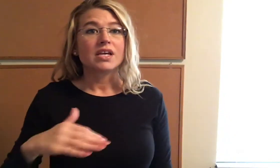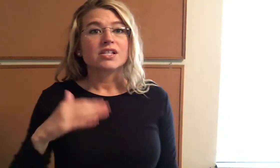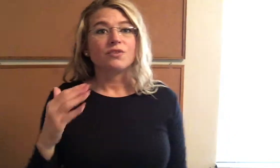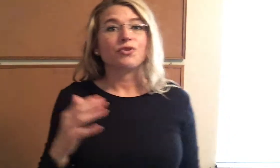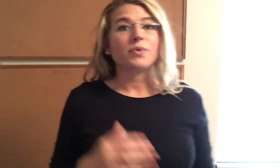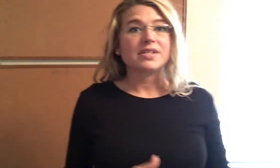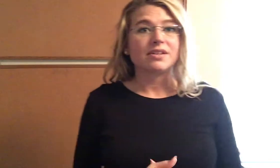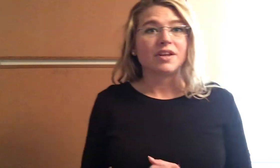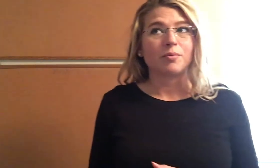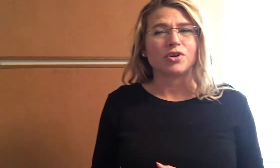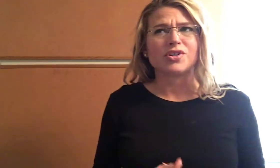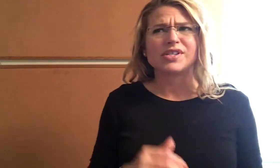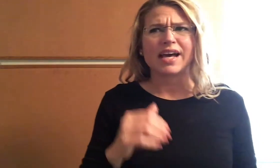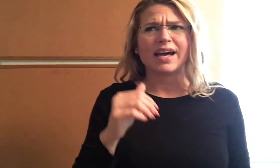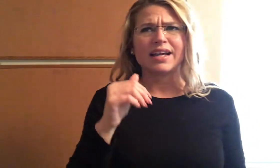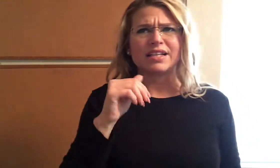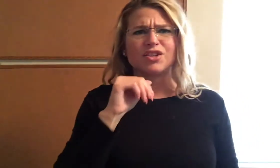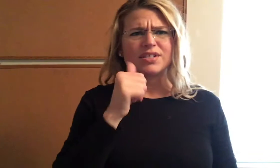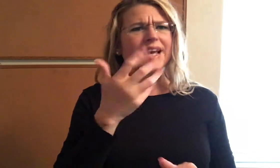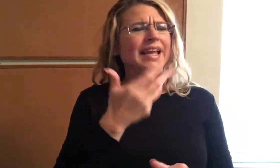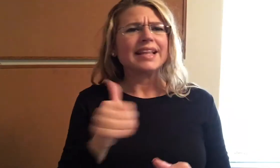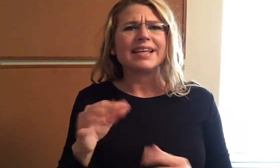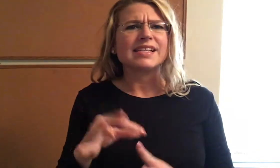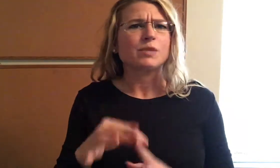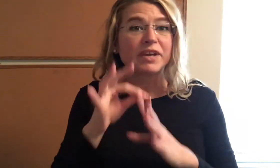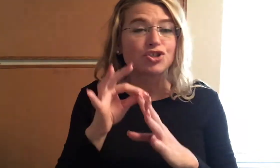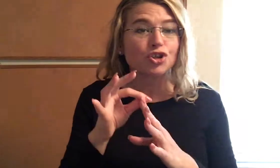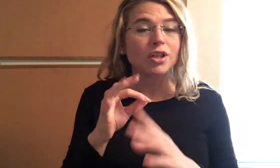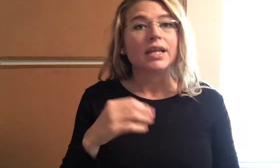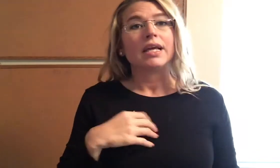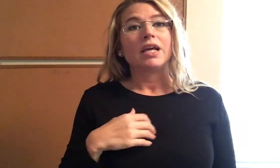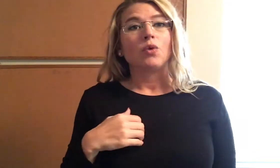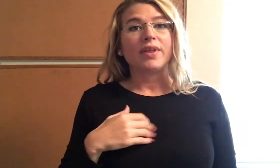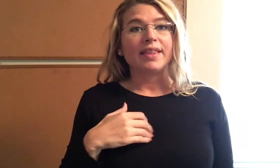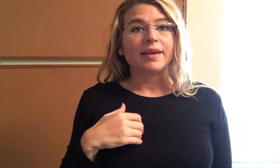So for the rest of the numbers, there's not anything special with them.